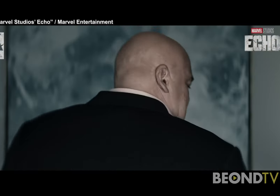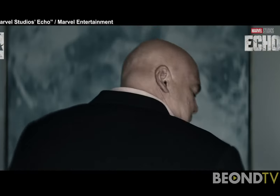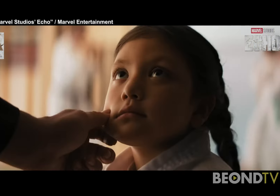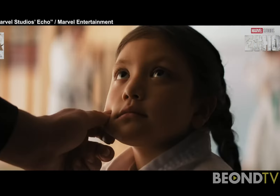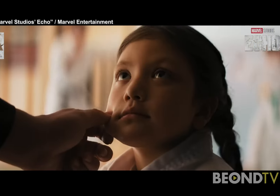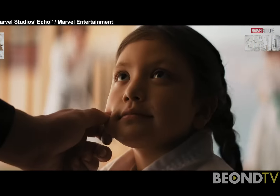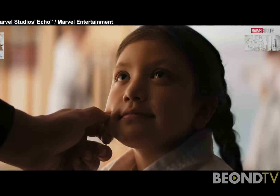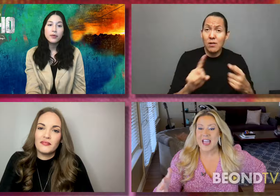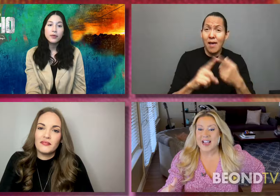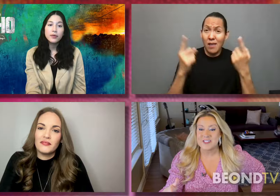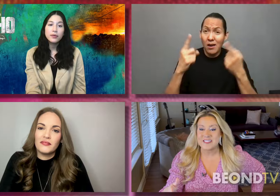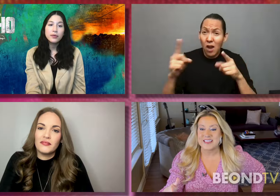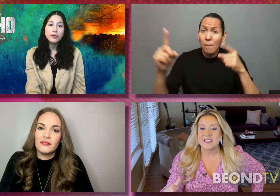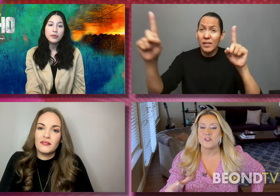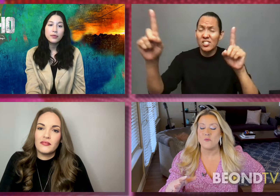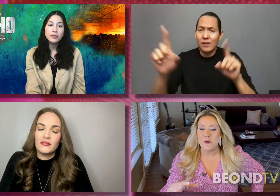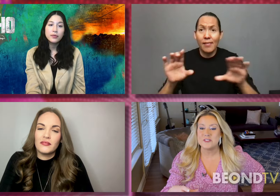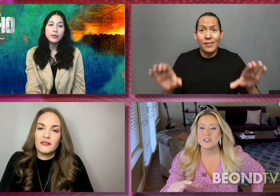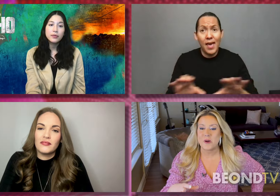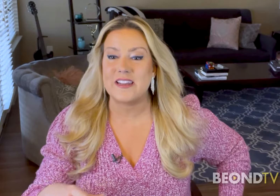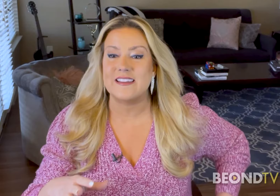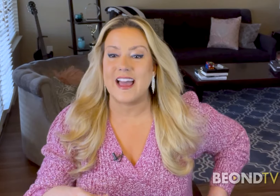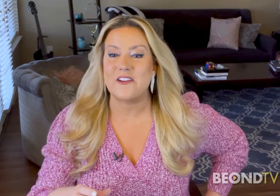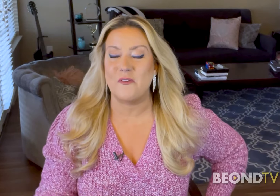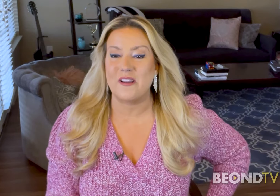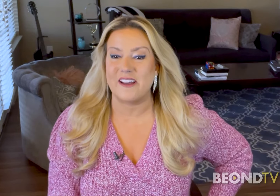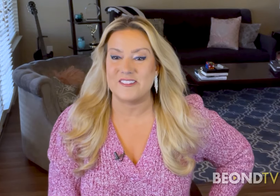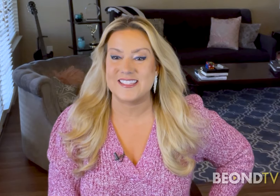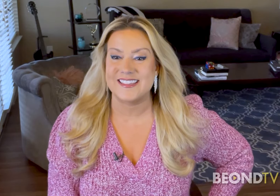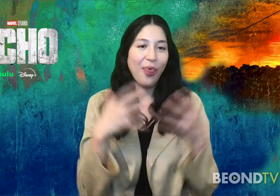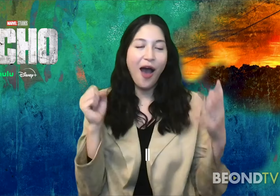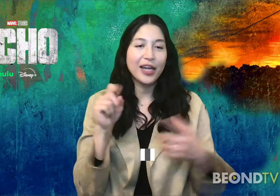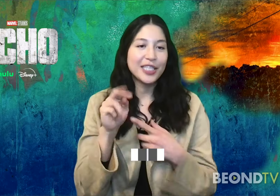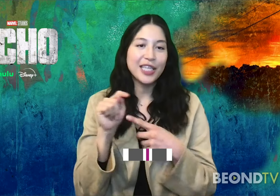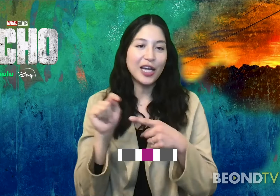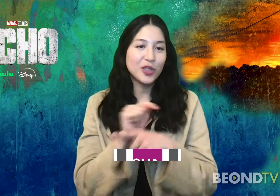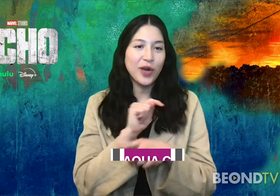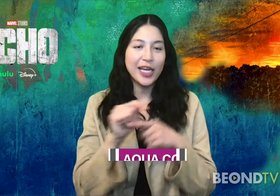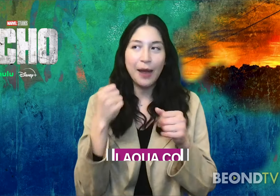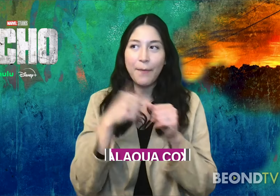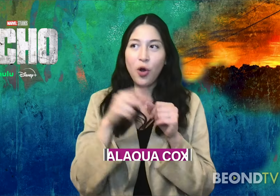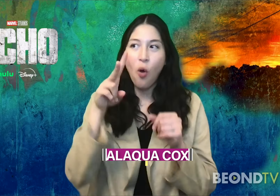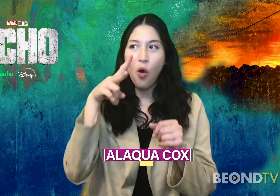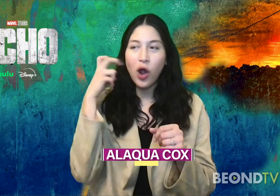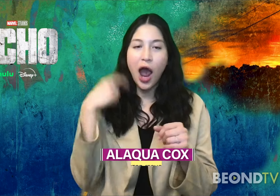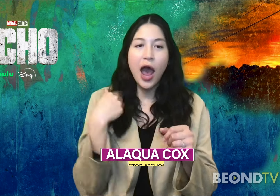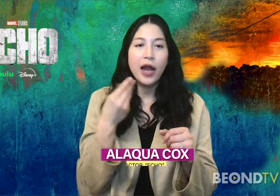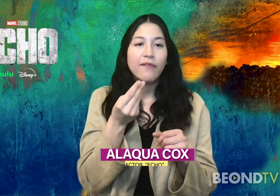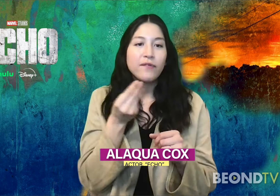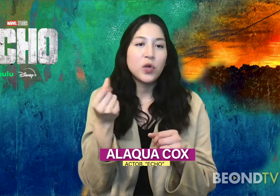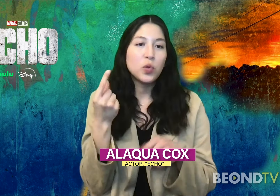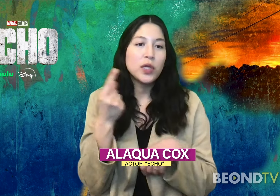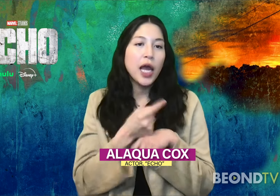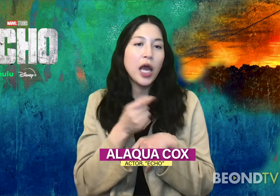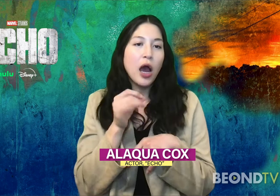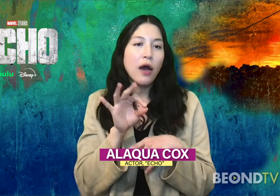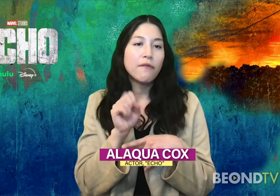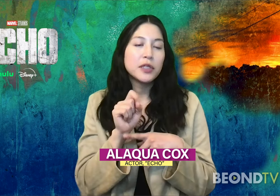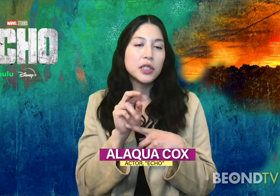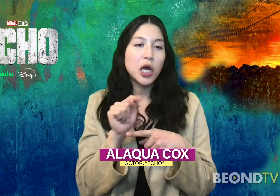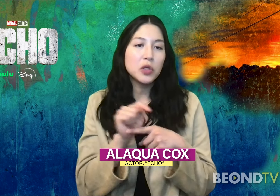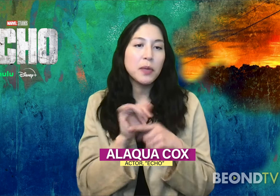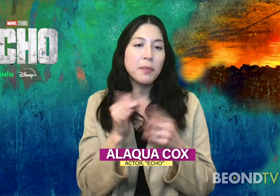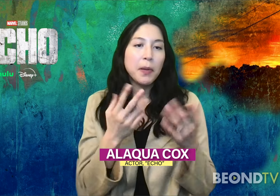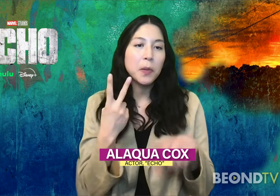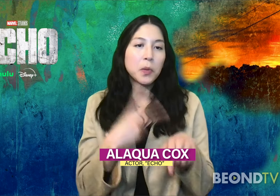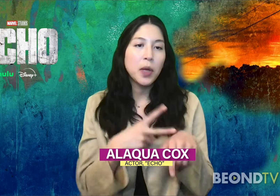It hurts me. The action scenes, what was the training like for those? I had a lot of stunt training. In Hawkeye,